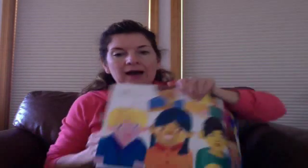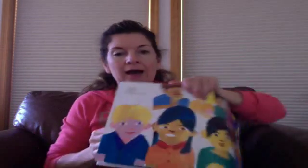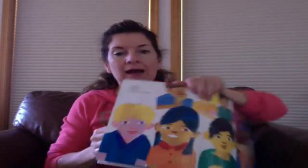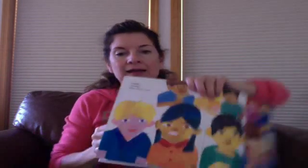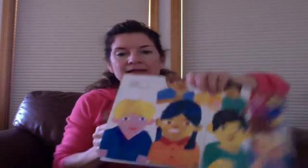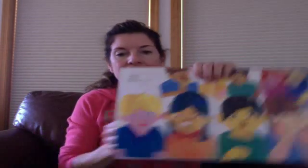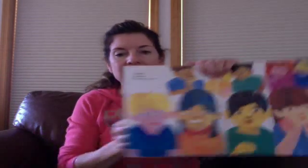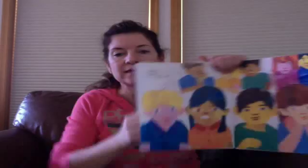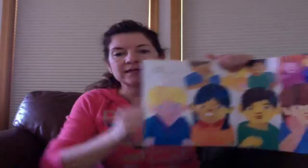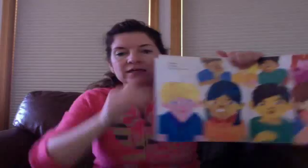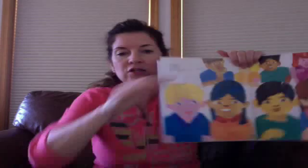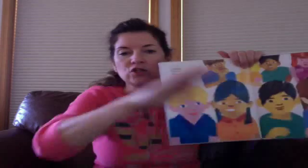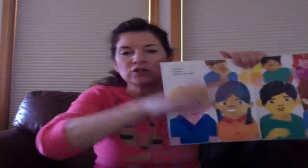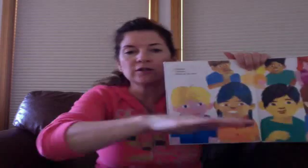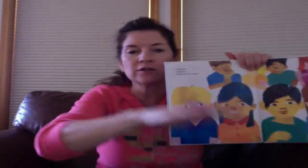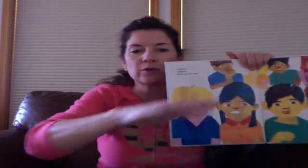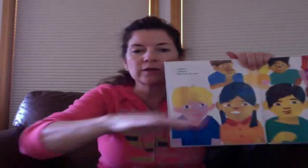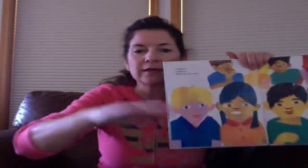I see children